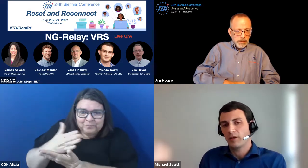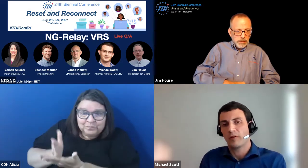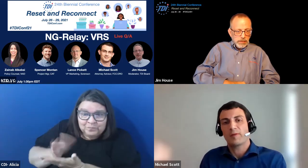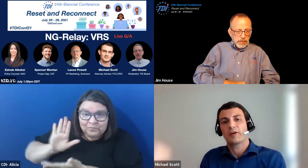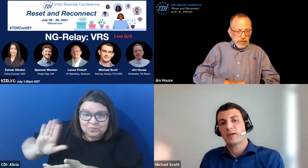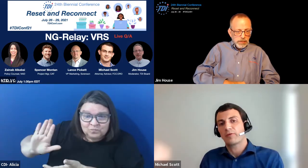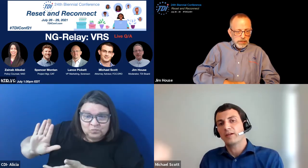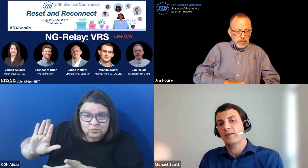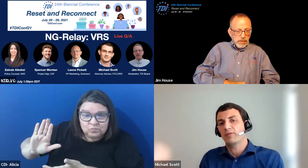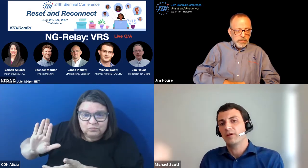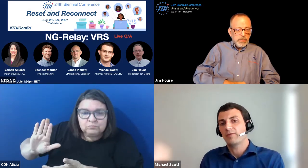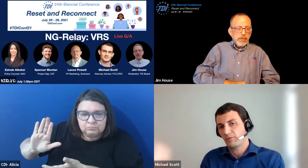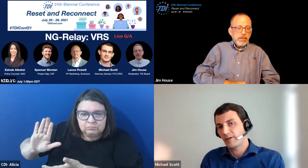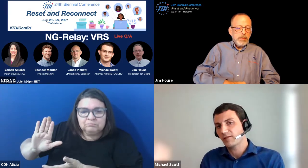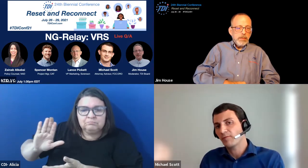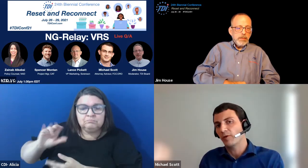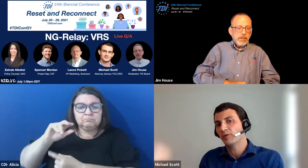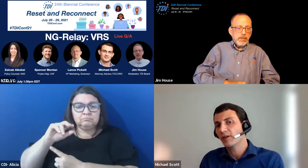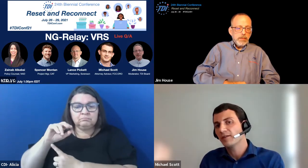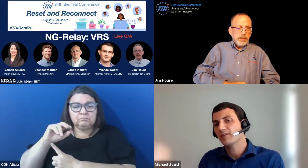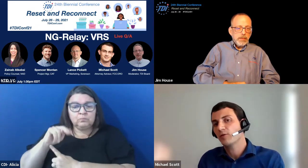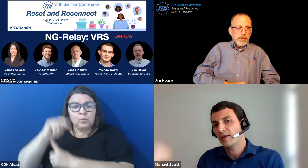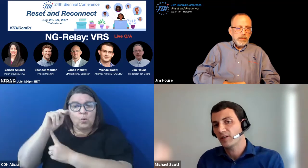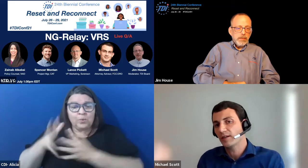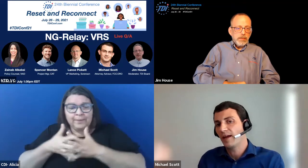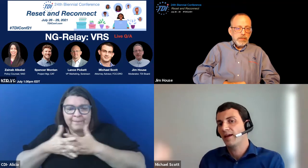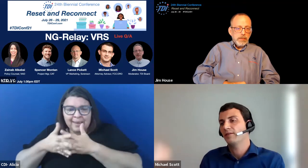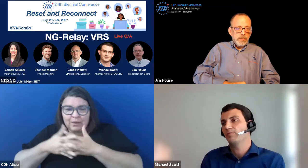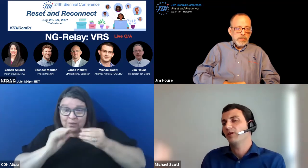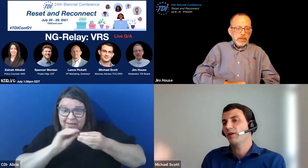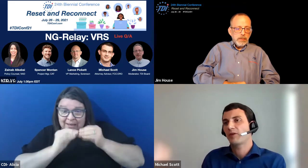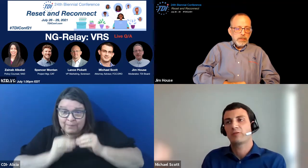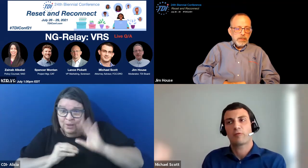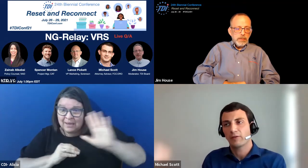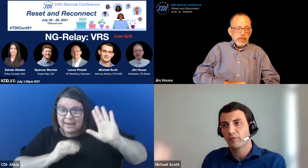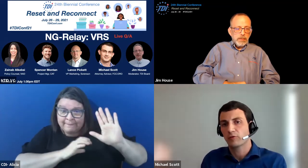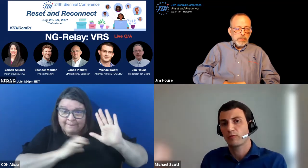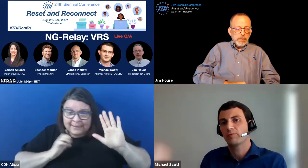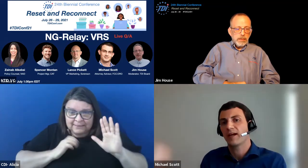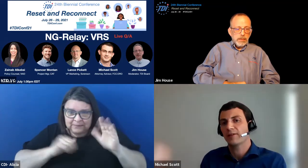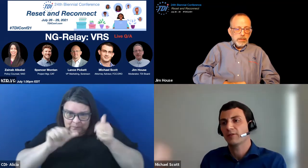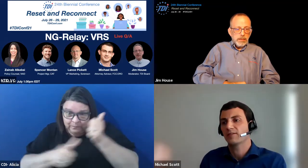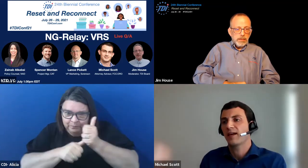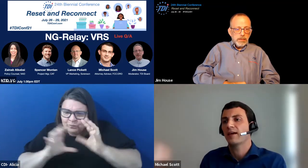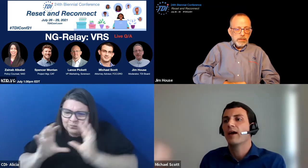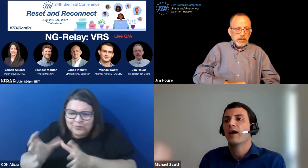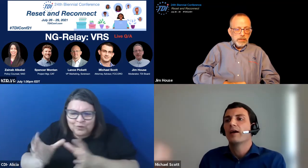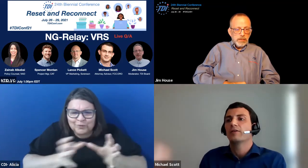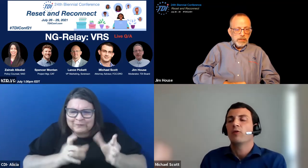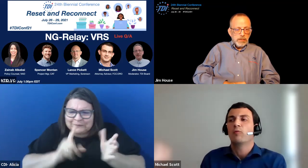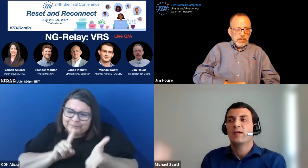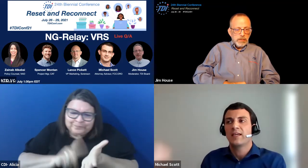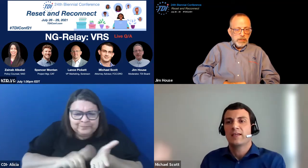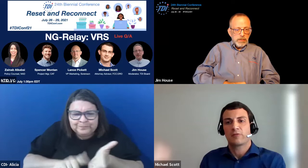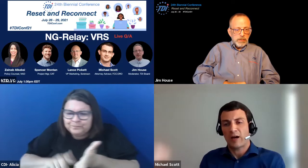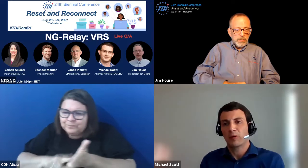its North American Numbering Committee create a subgroup to look into this question. And, you know, it brought a great diverse group together to say, you